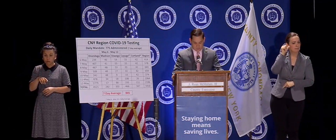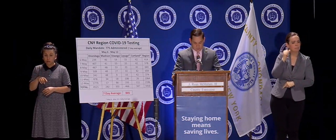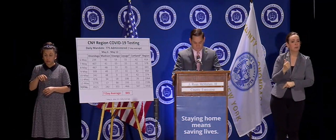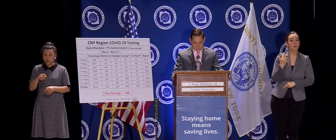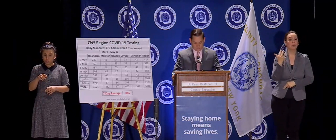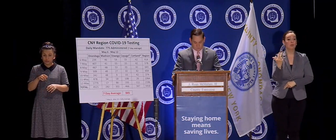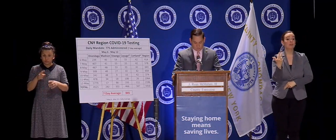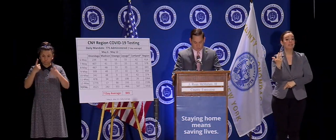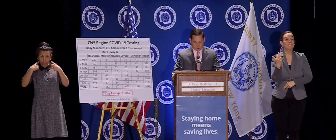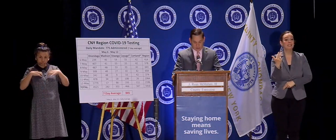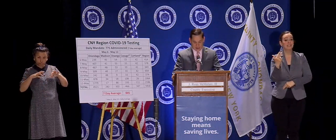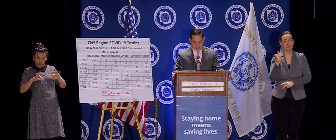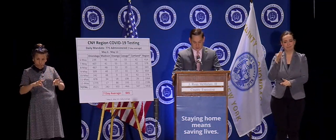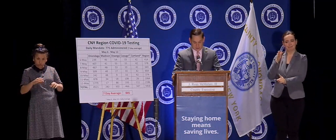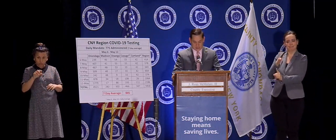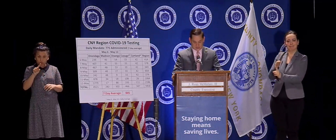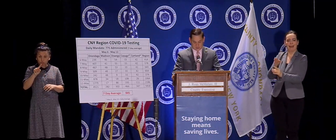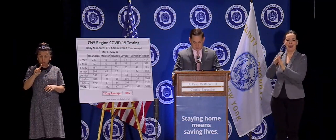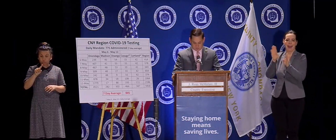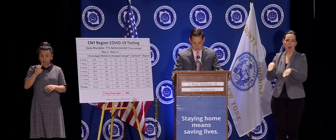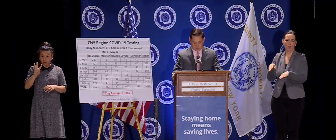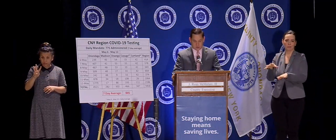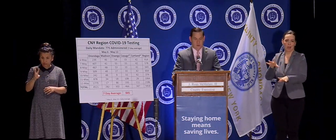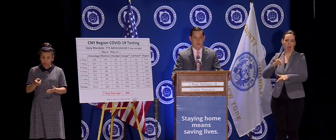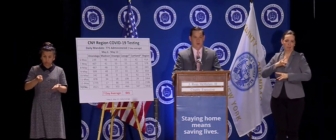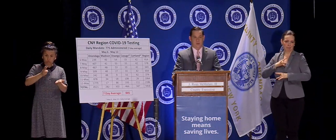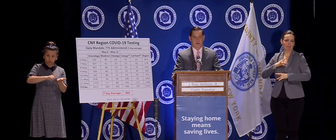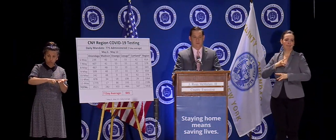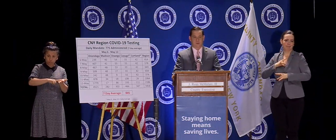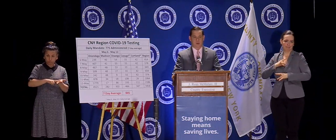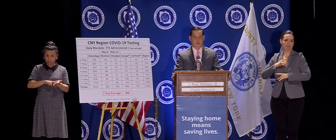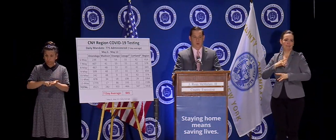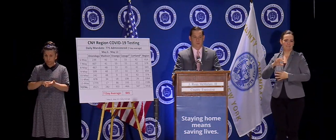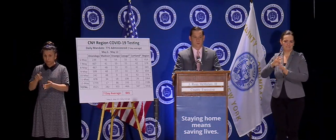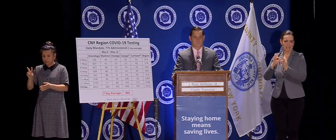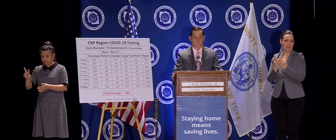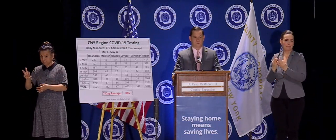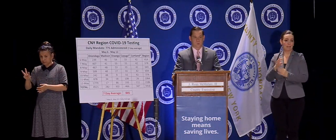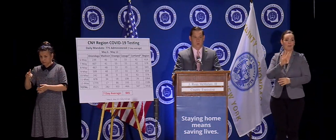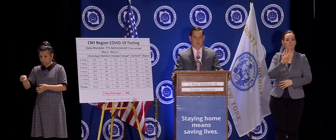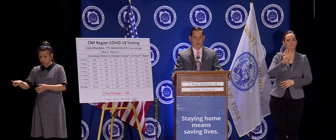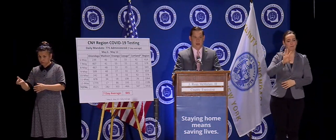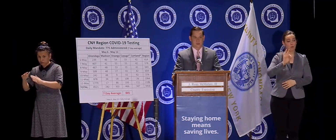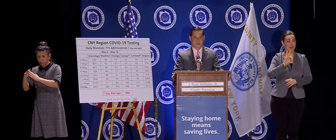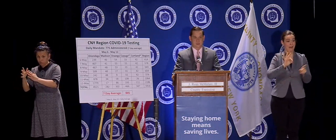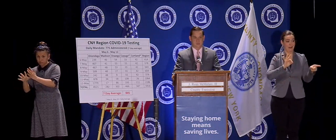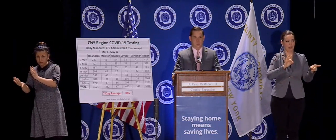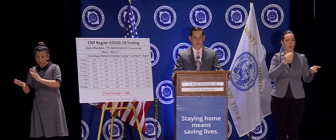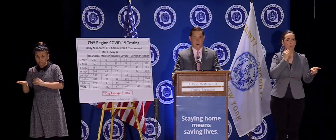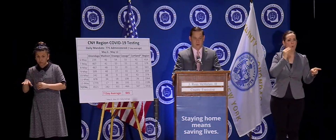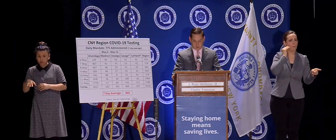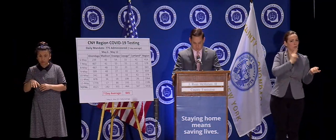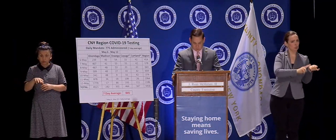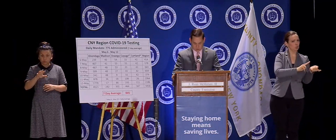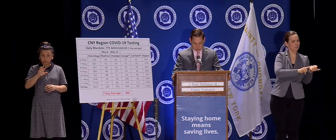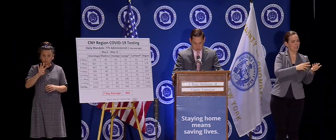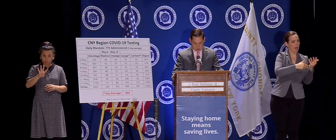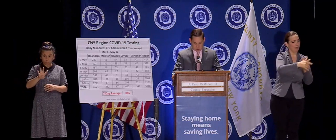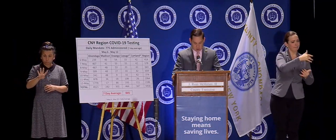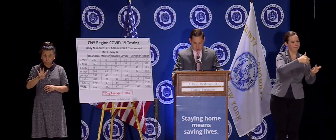contacts. 49 cases have come in from nursing homes over the last 24